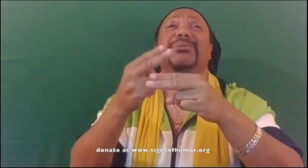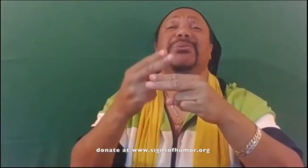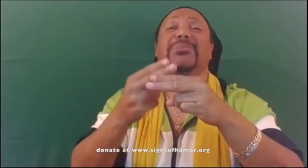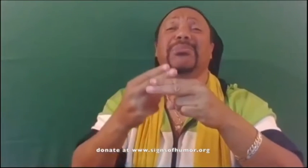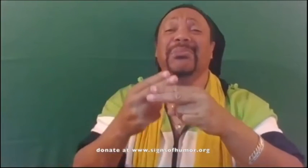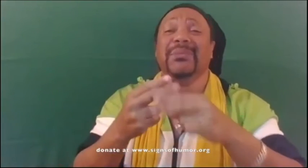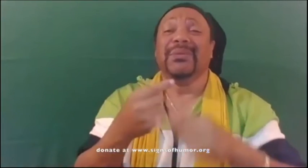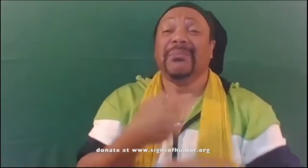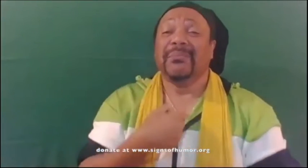name."